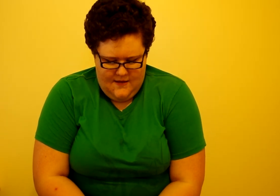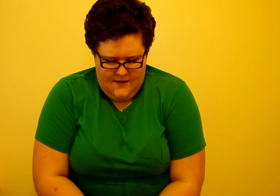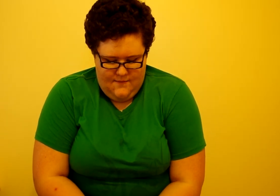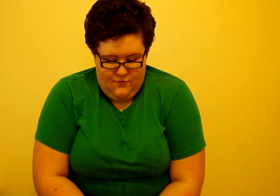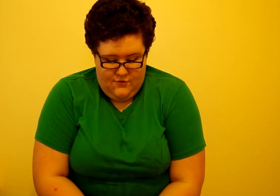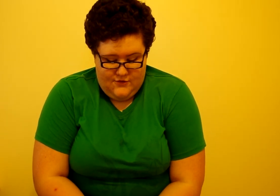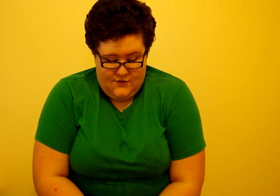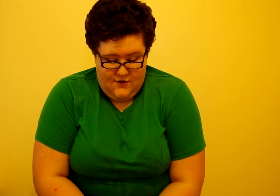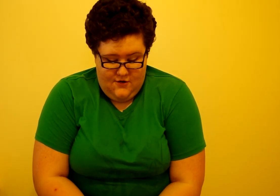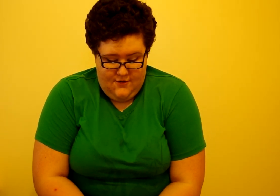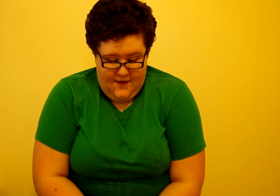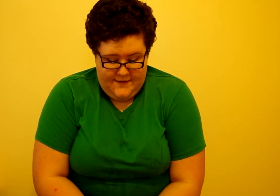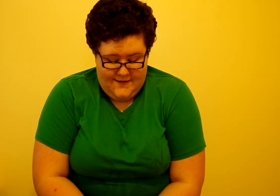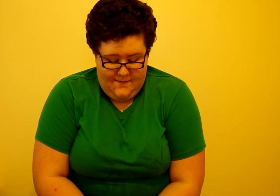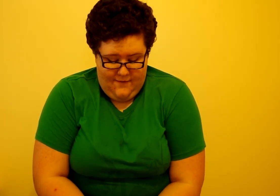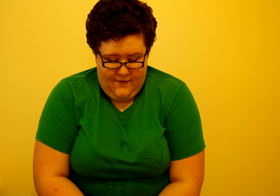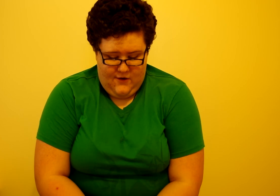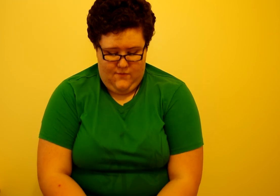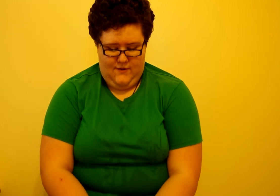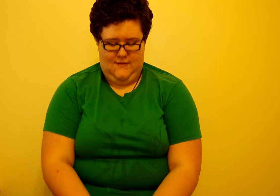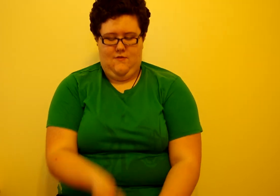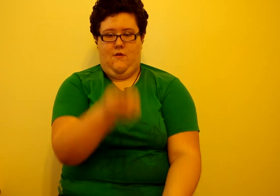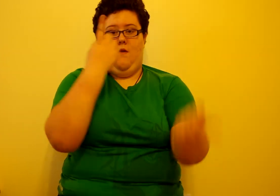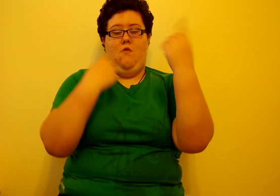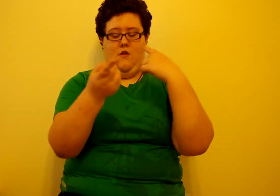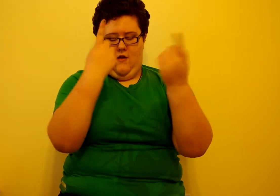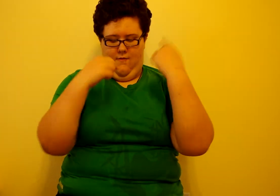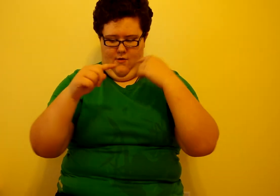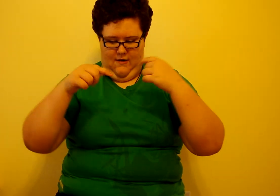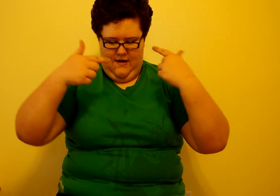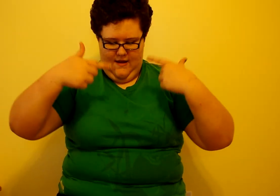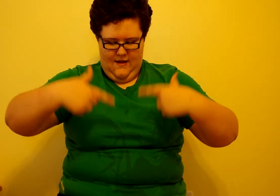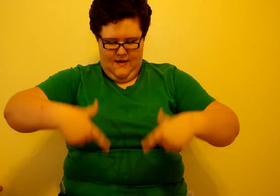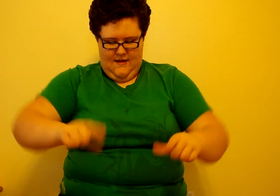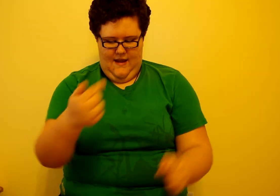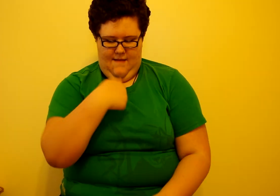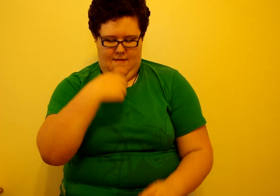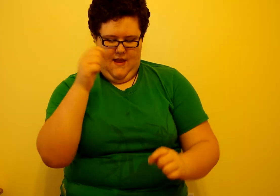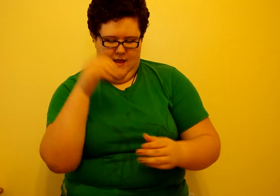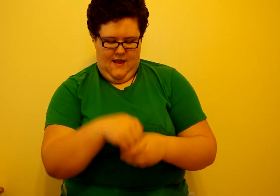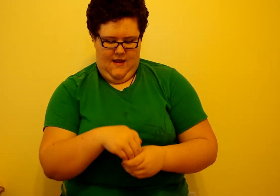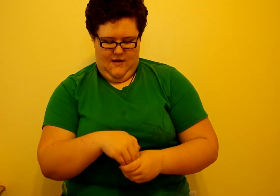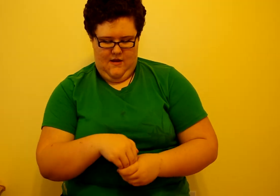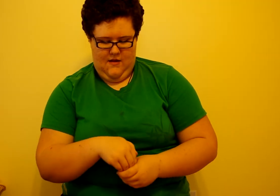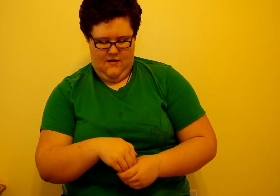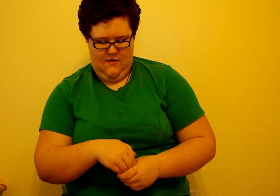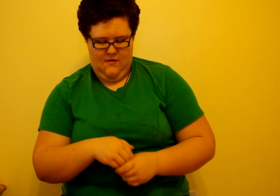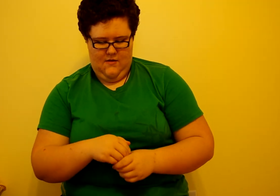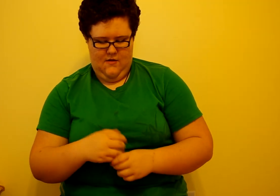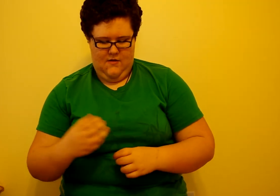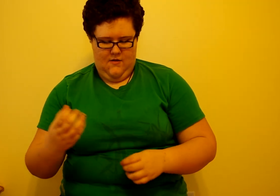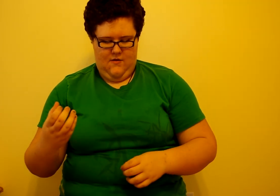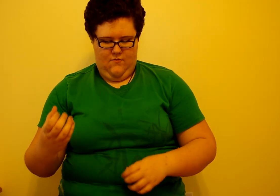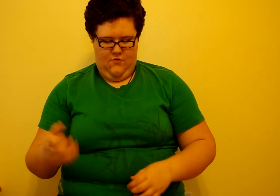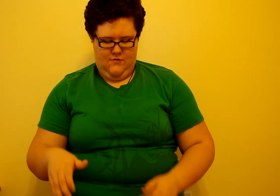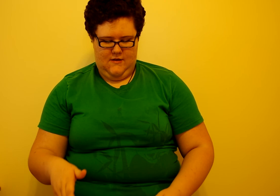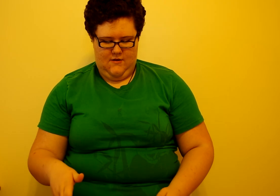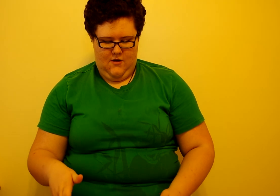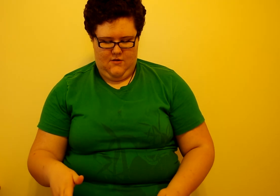The bruises on your thighs like my fingerprints. So come on, let me in. Bruises on your thighs